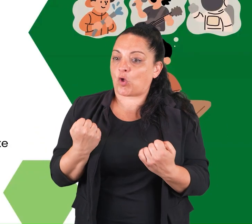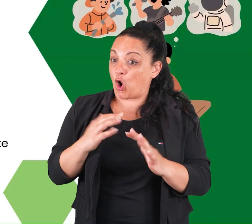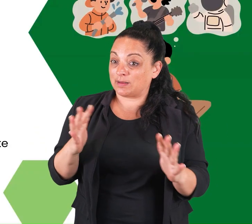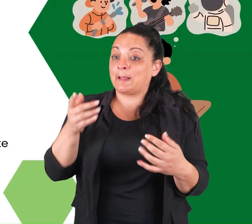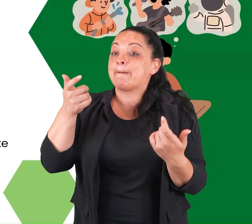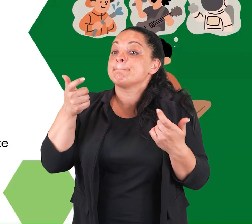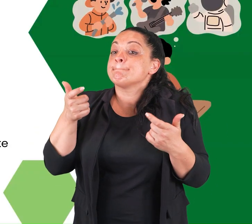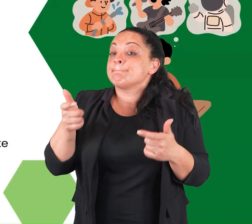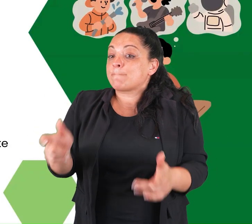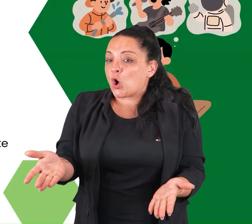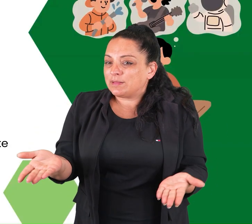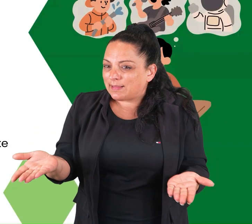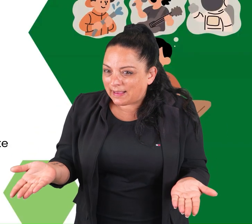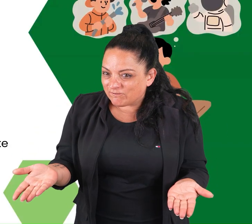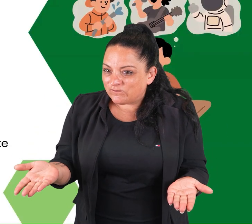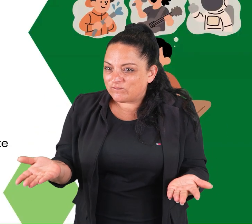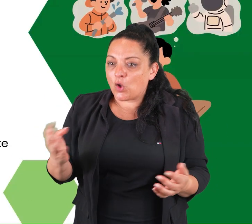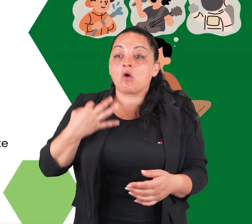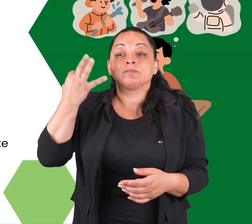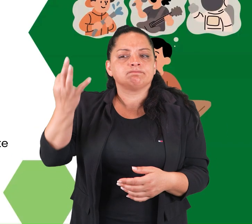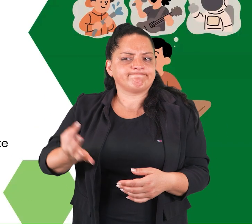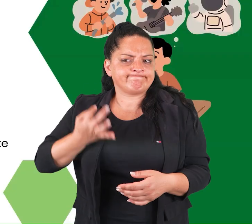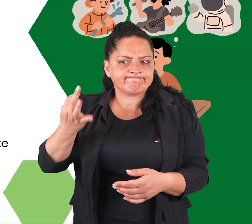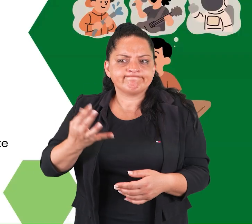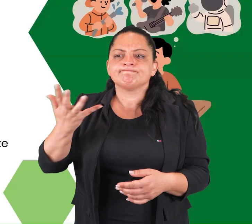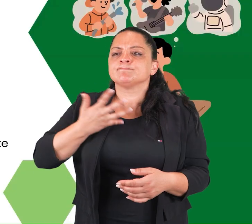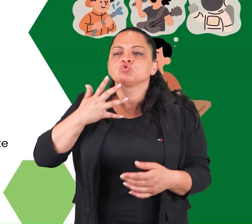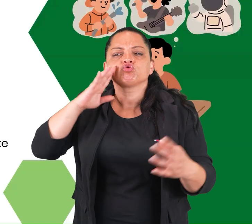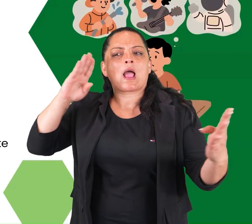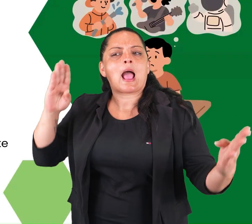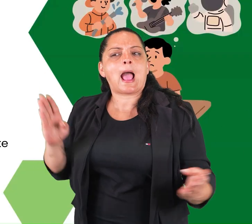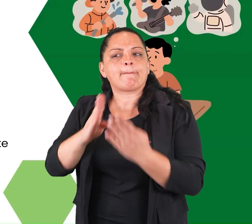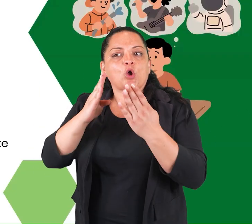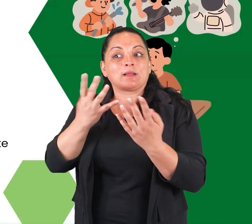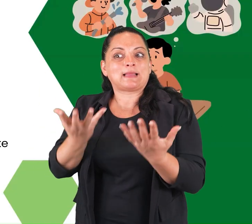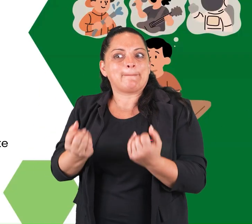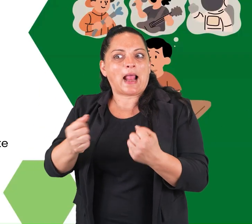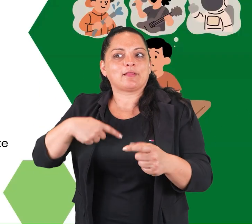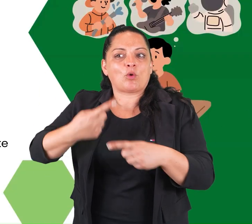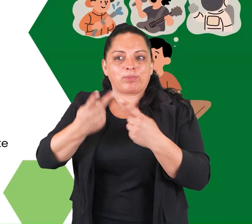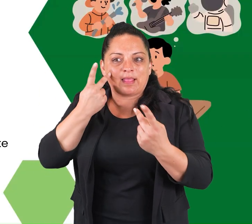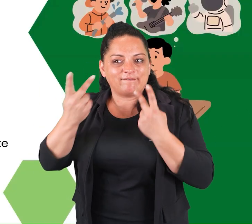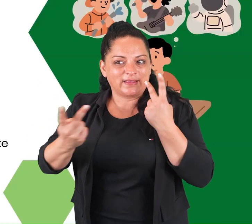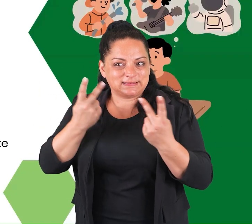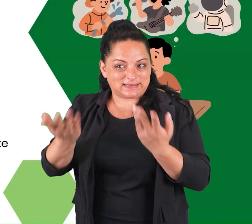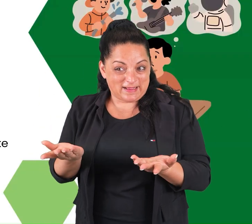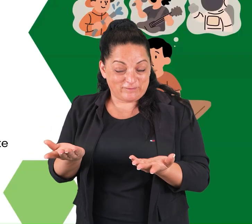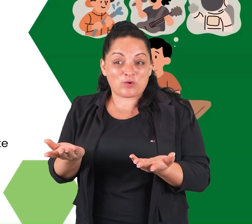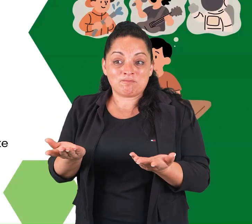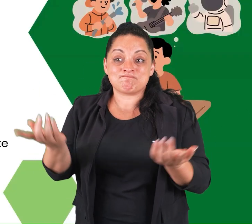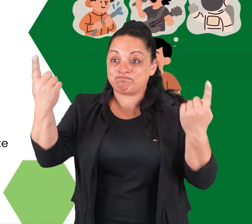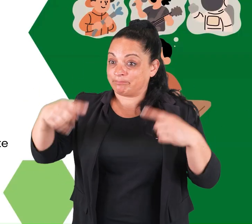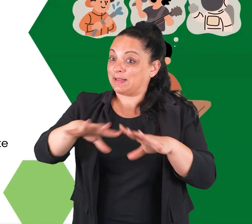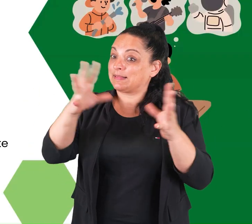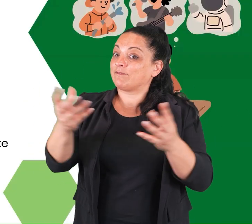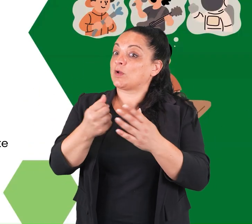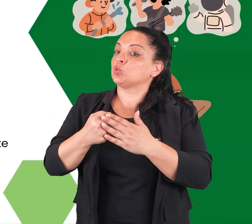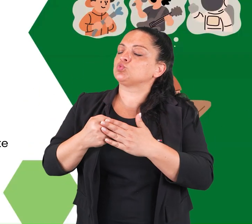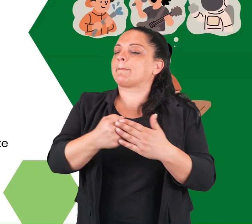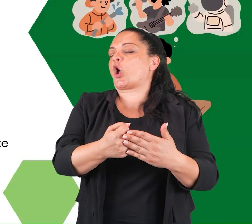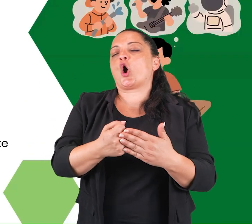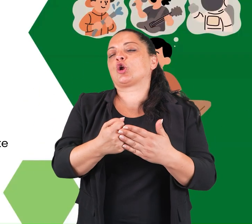these sectors are particularly suitable because they often involve visual, practical, and hands-on tasks.